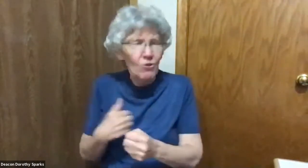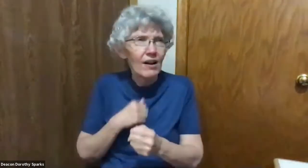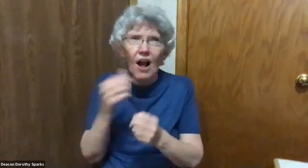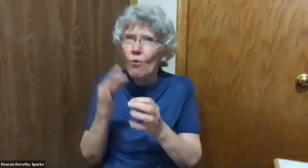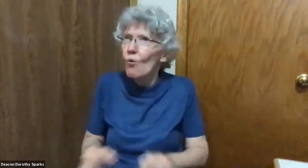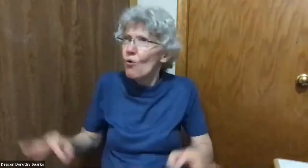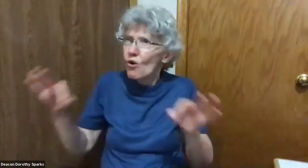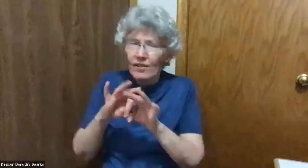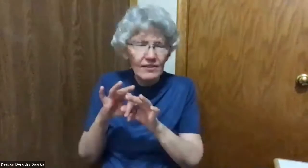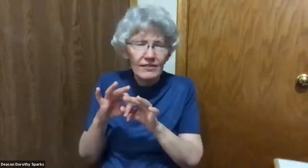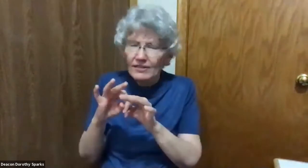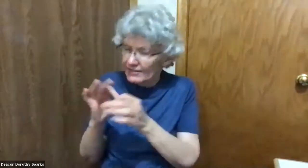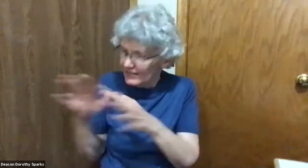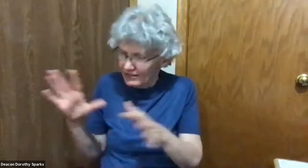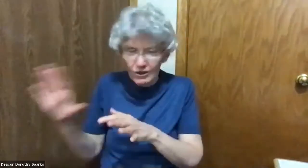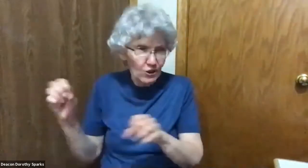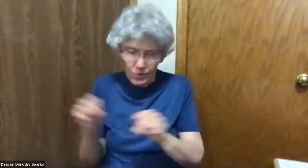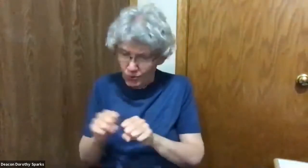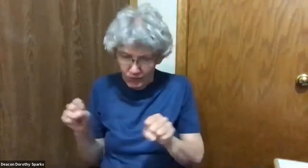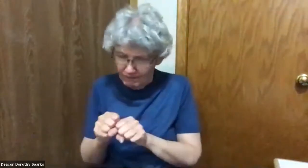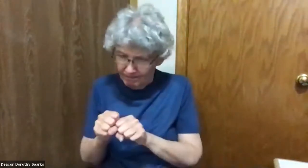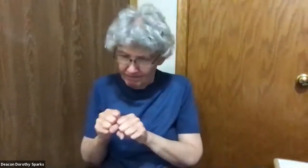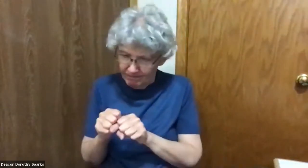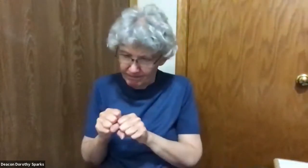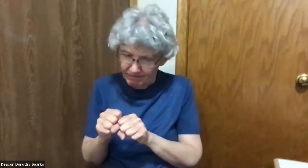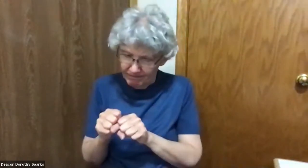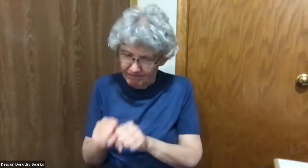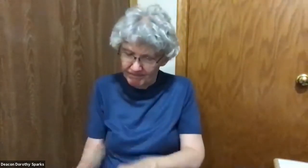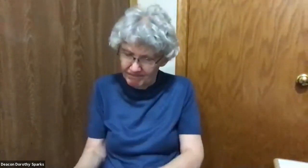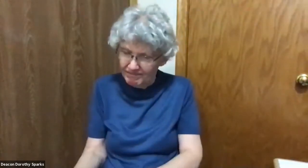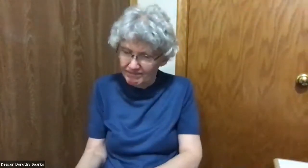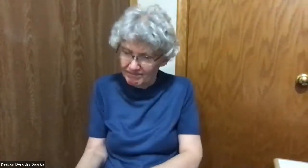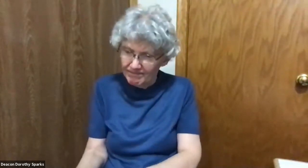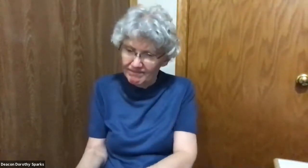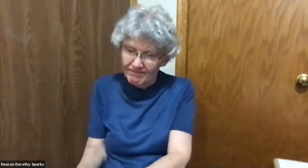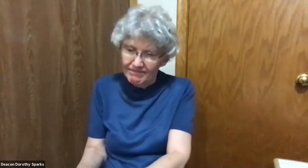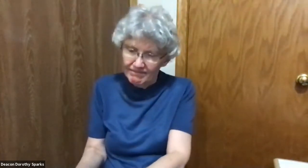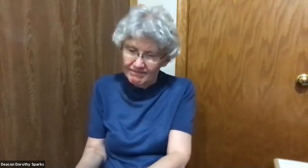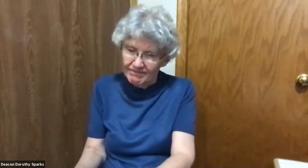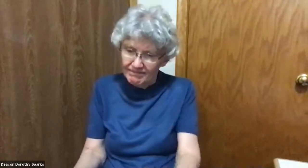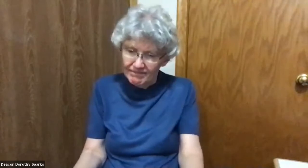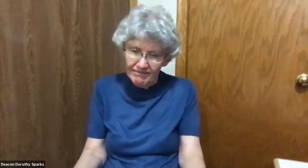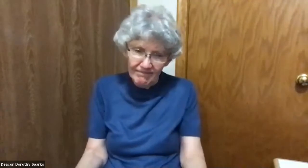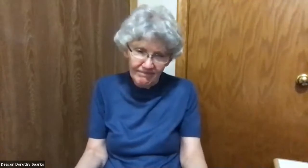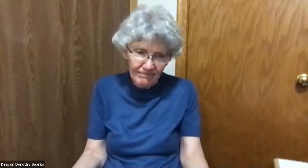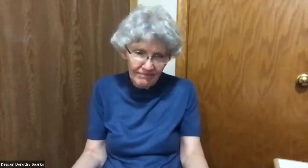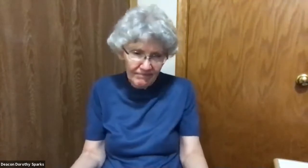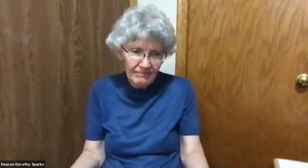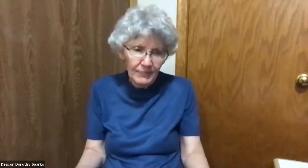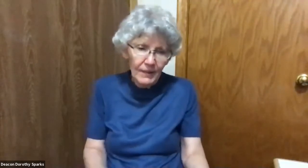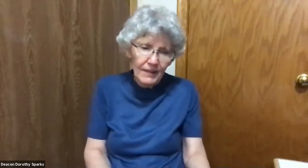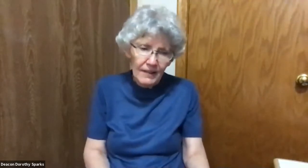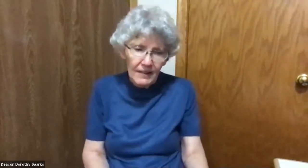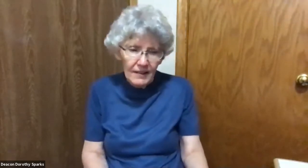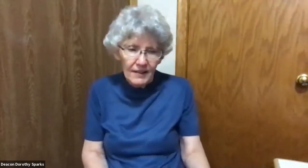And I am not good enough even to untie his sandals. He will baptize